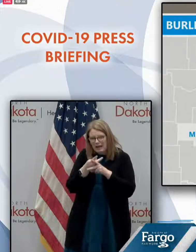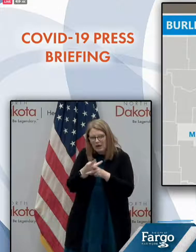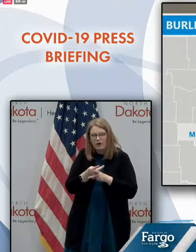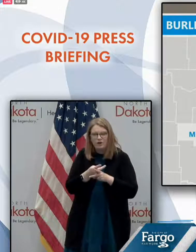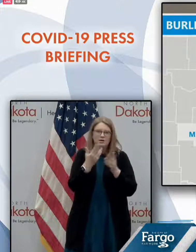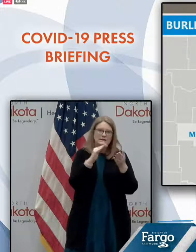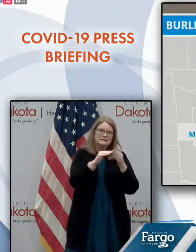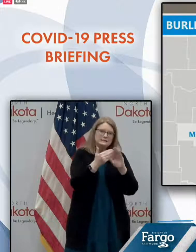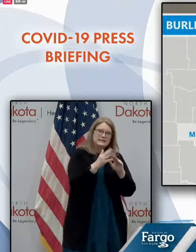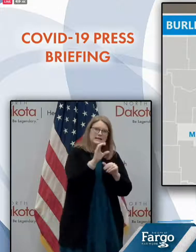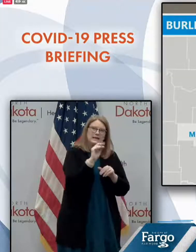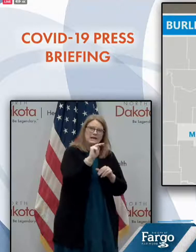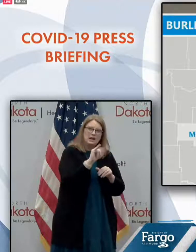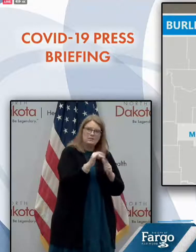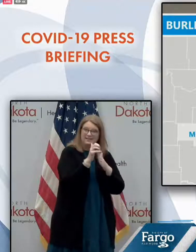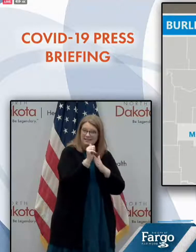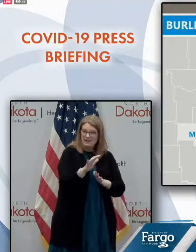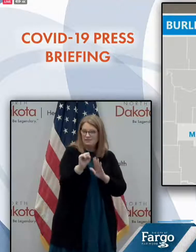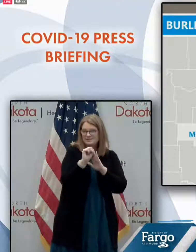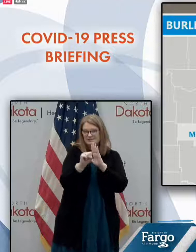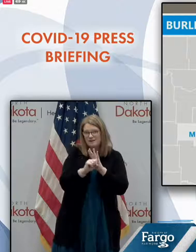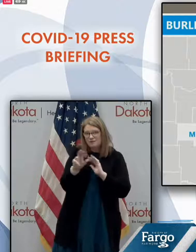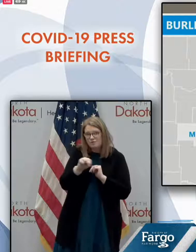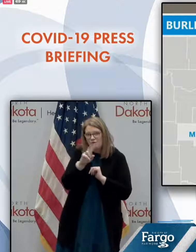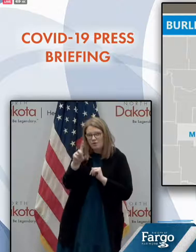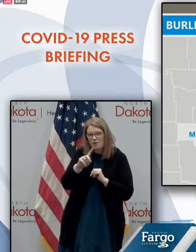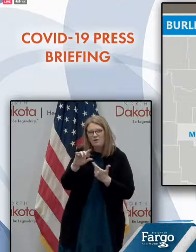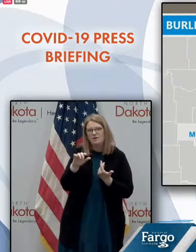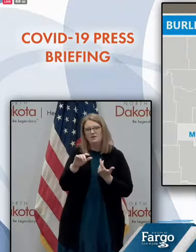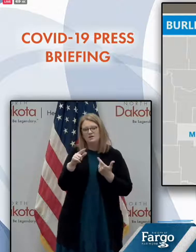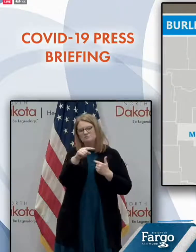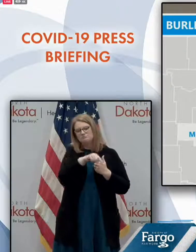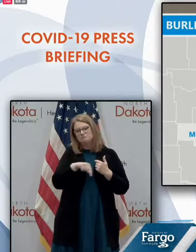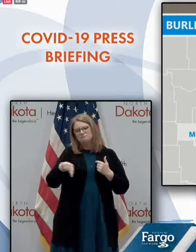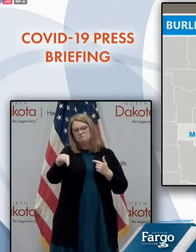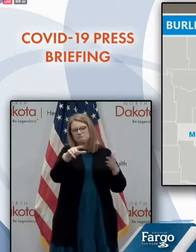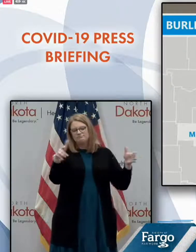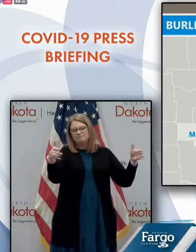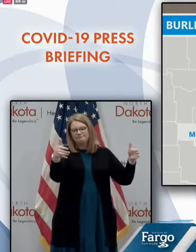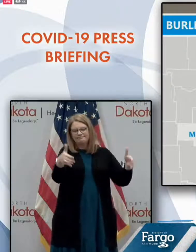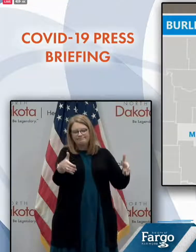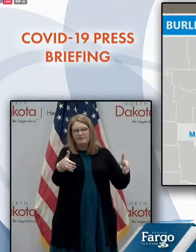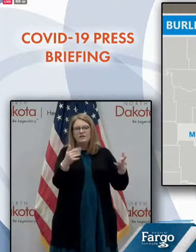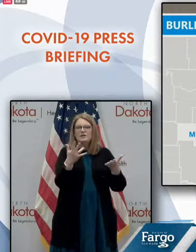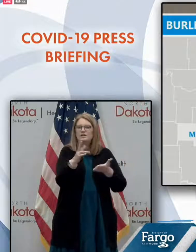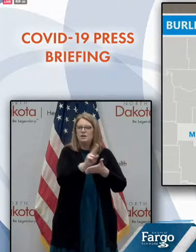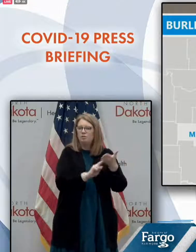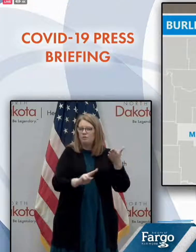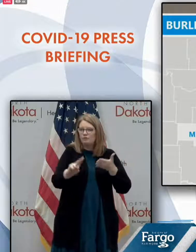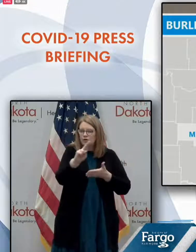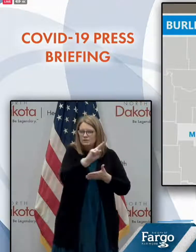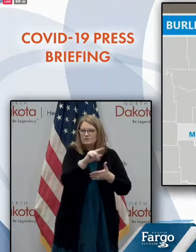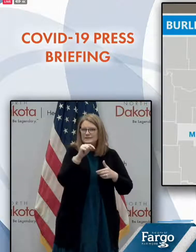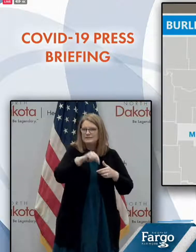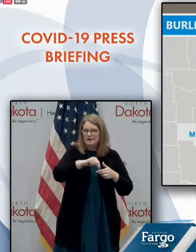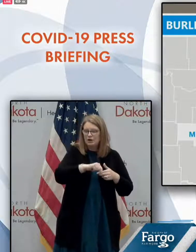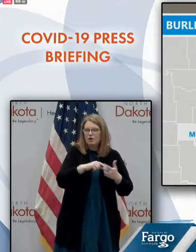city and county leaders, the state of North Dakota, and other stakeholders, including those from the universities